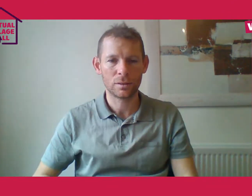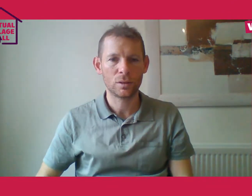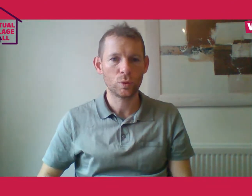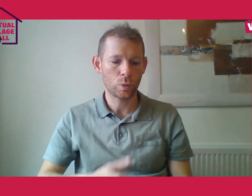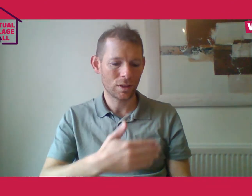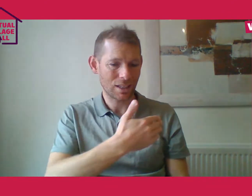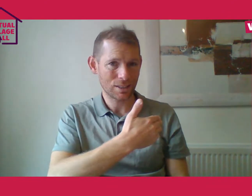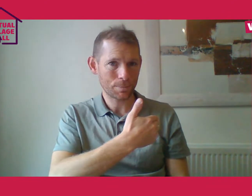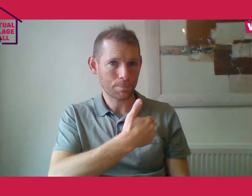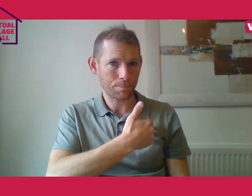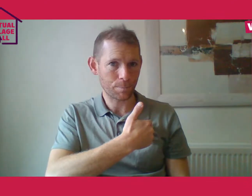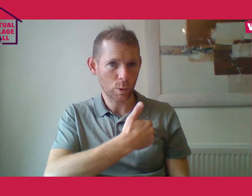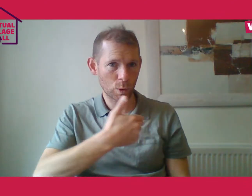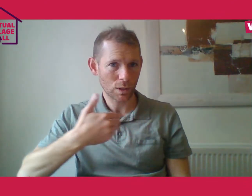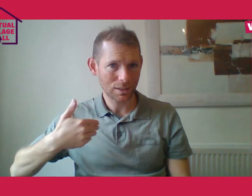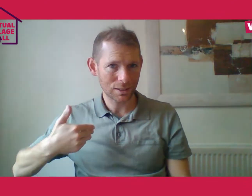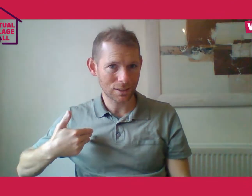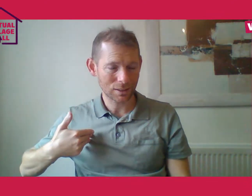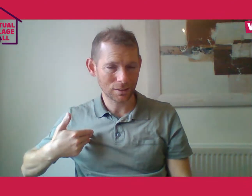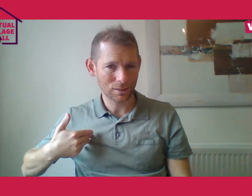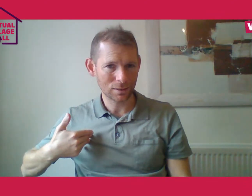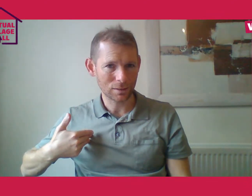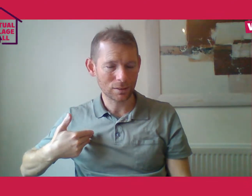evening. So morning,